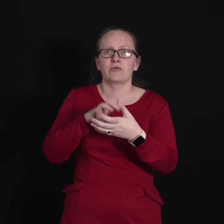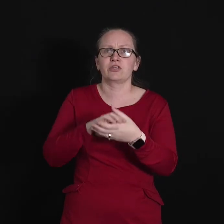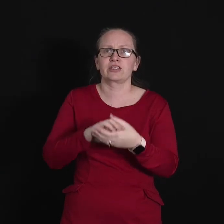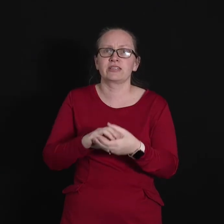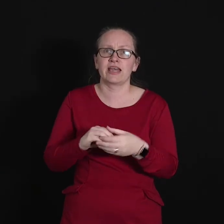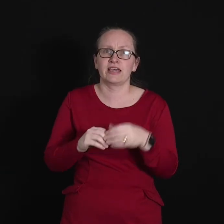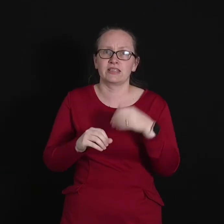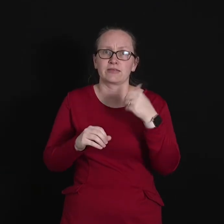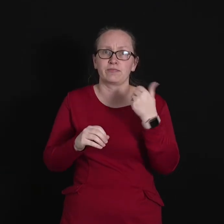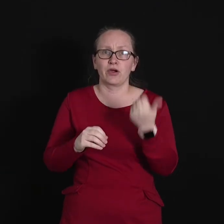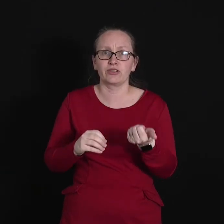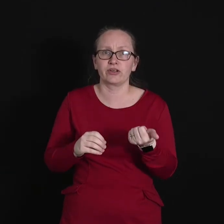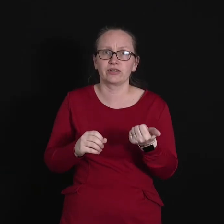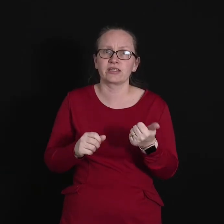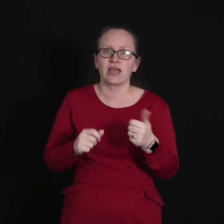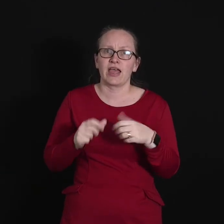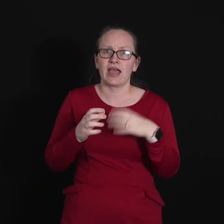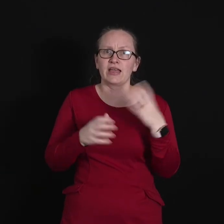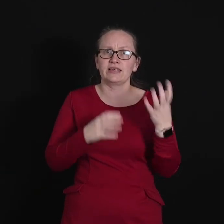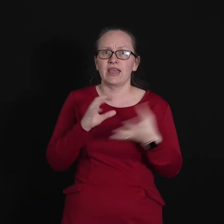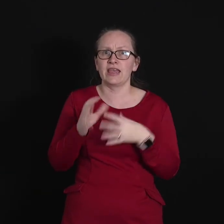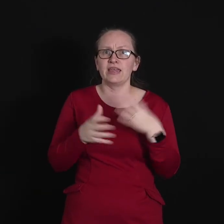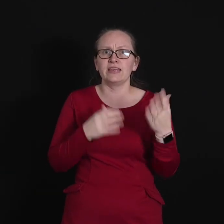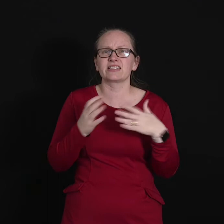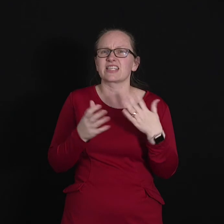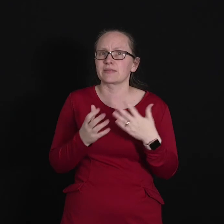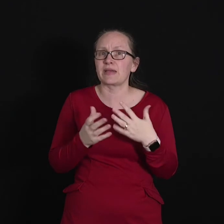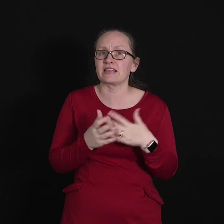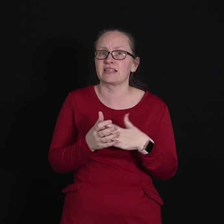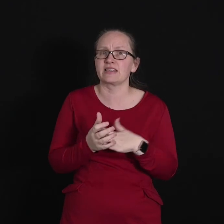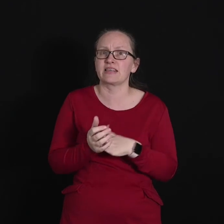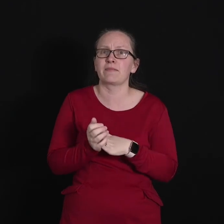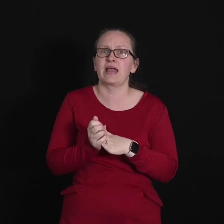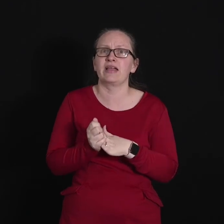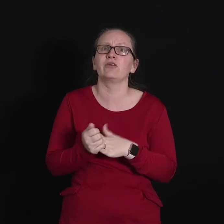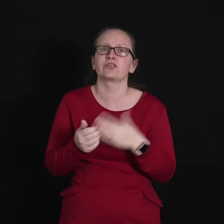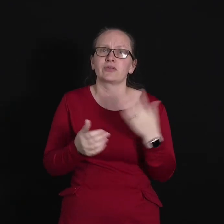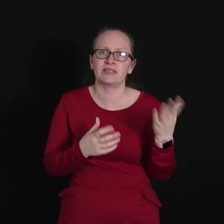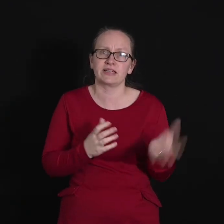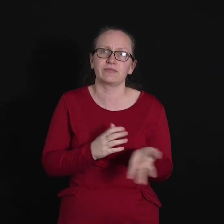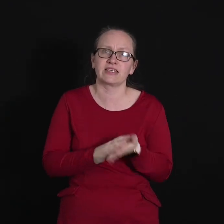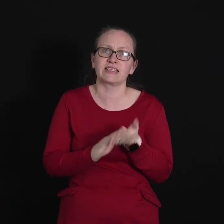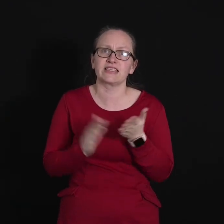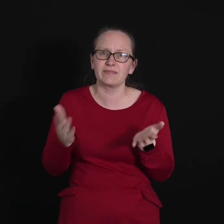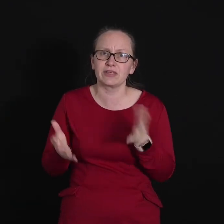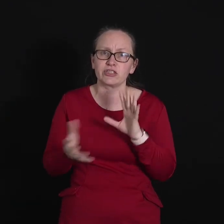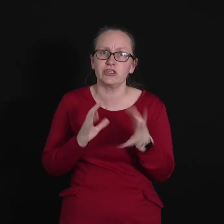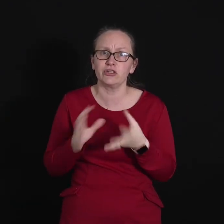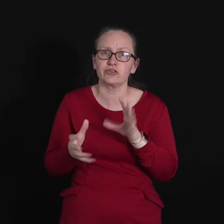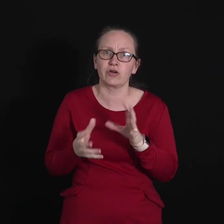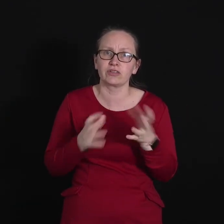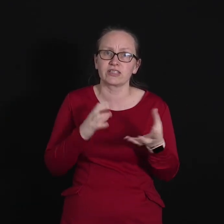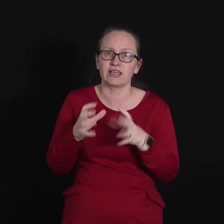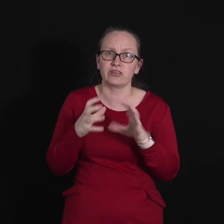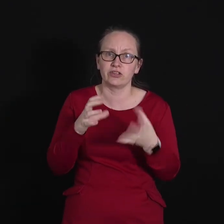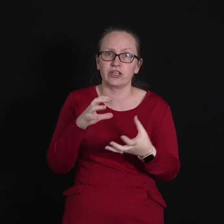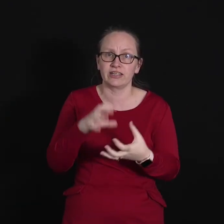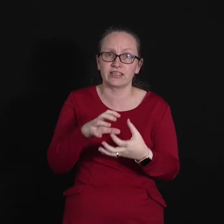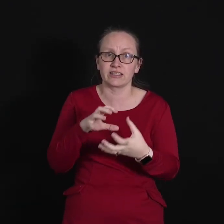which contains protons, and he suspected that there may also be something similar to neutrons in the nucleus as